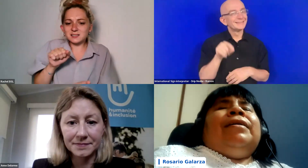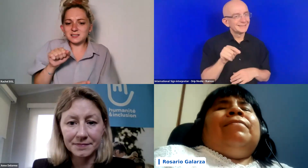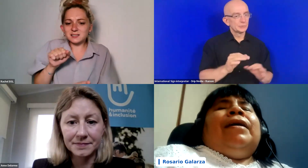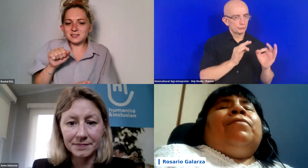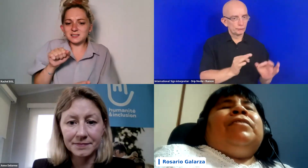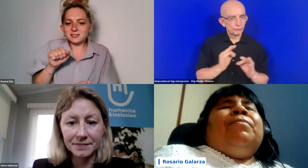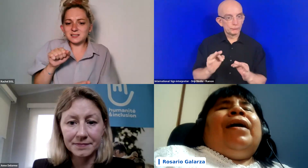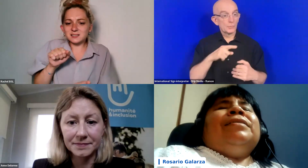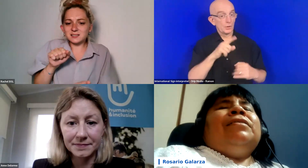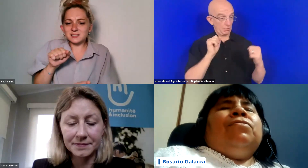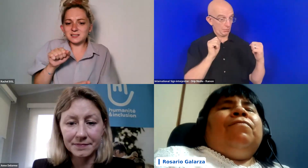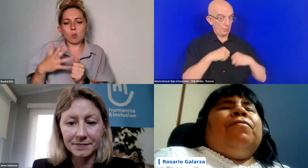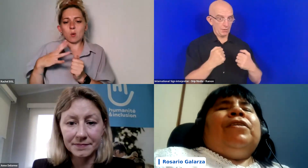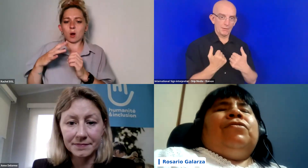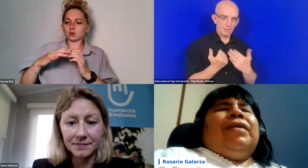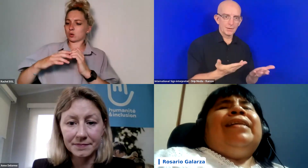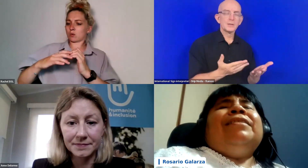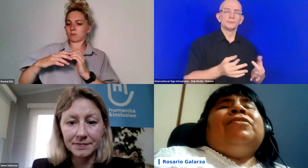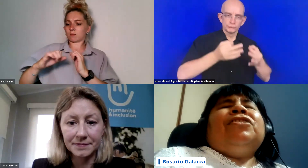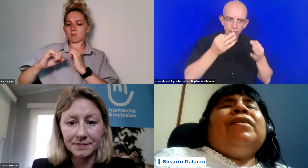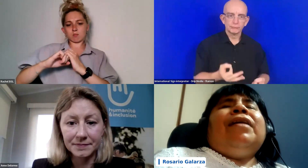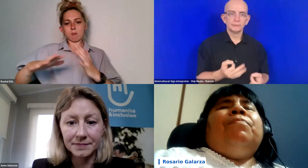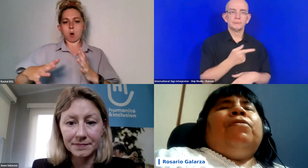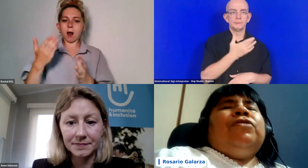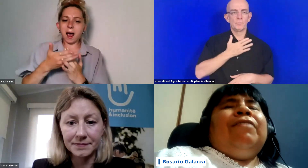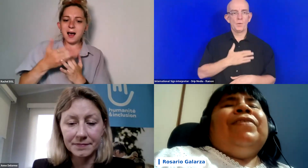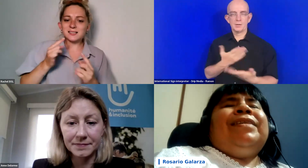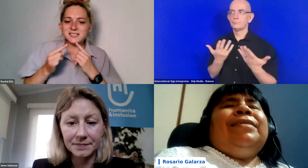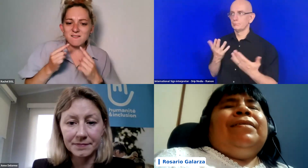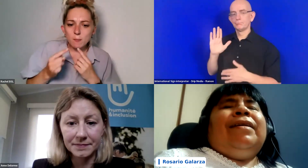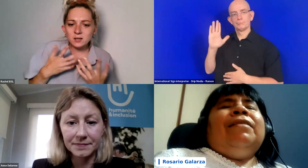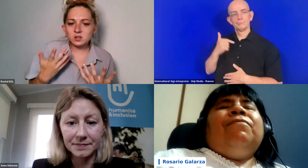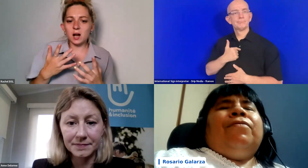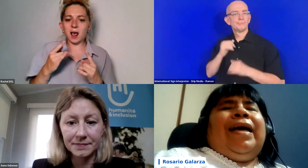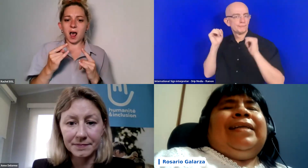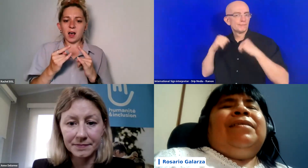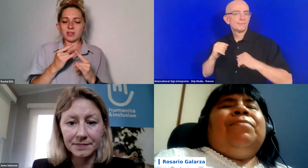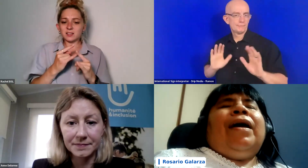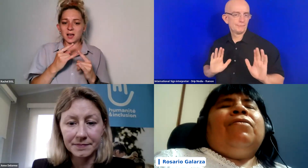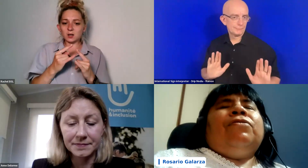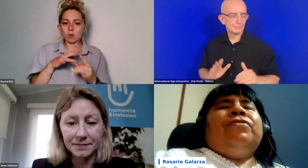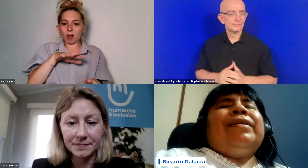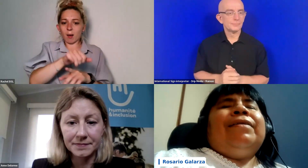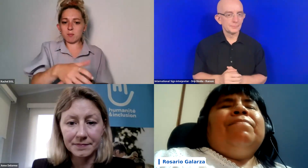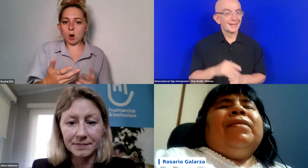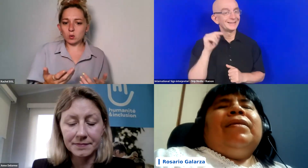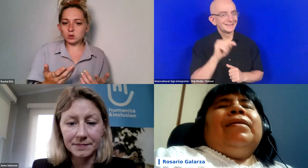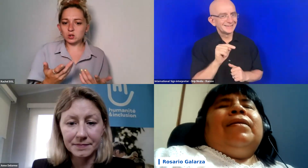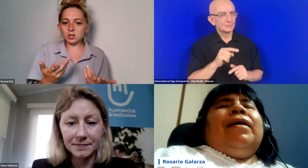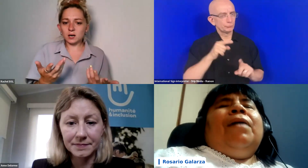Promoting equitable access to information. An intersectional approach emphasizes the need for accessible and